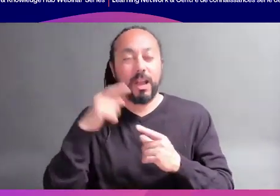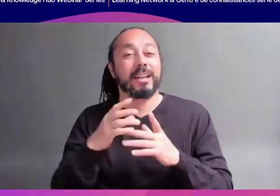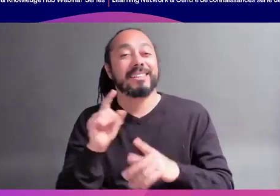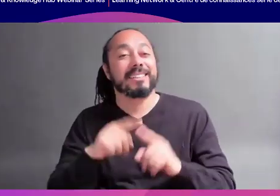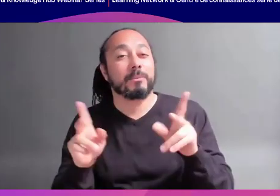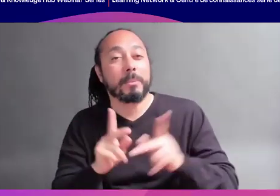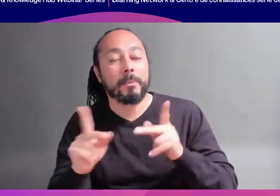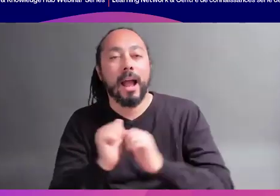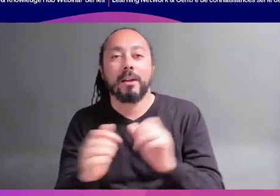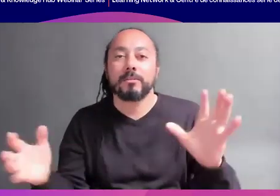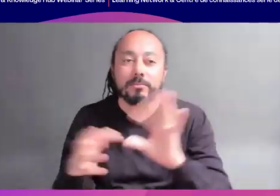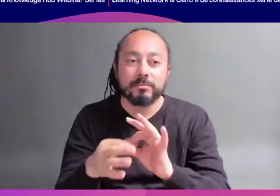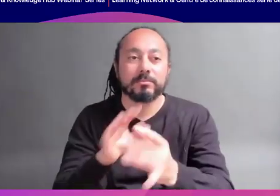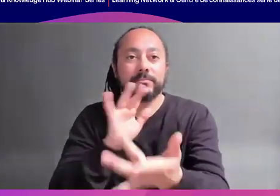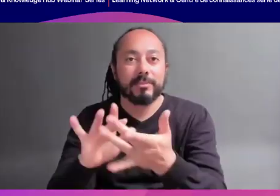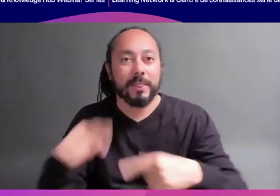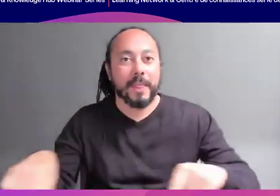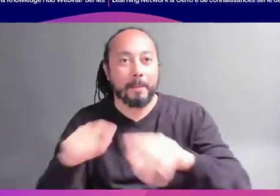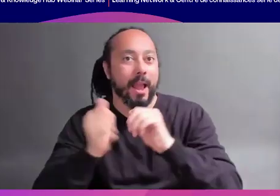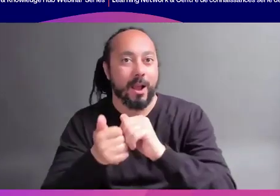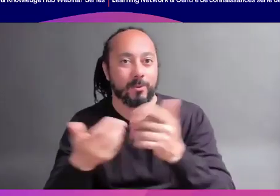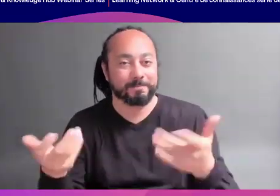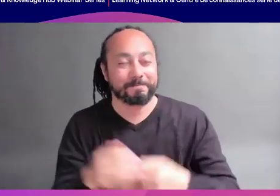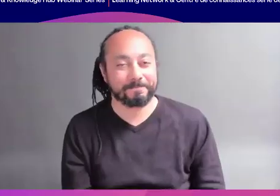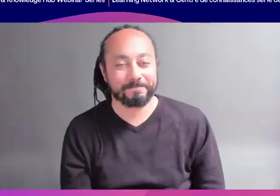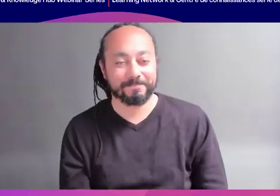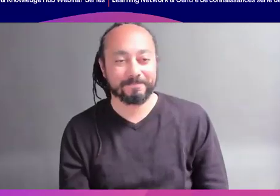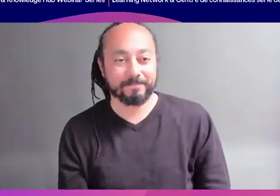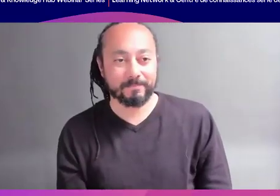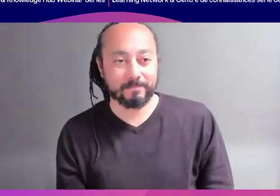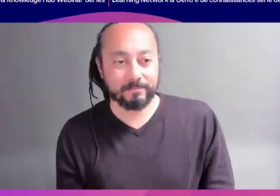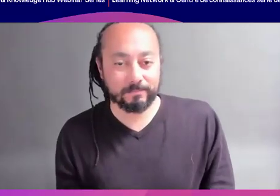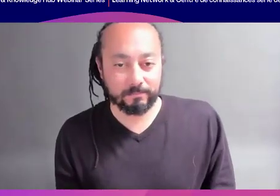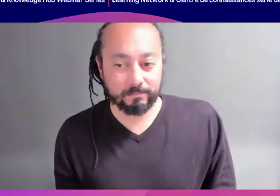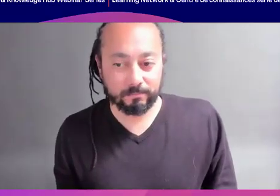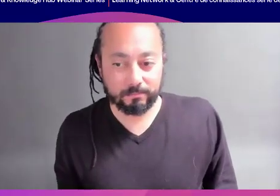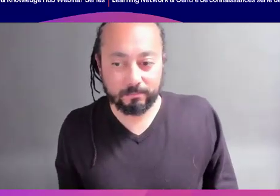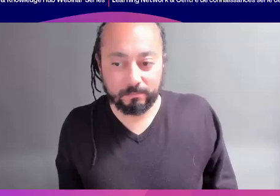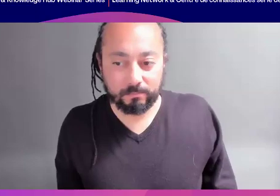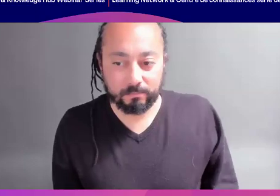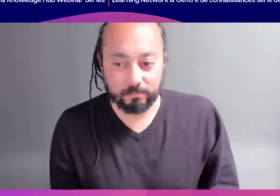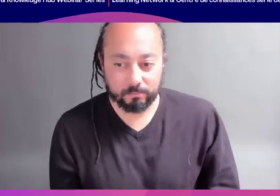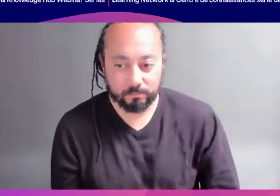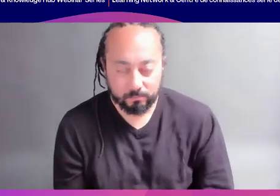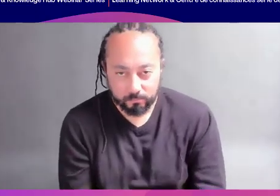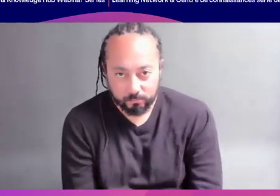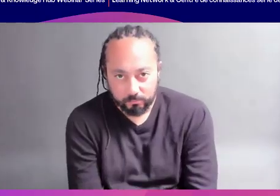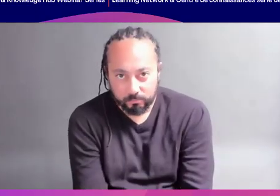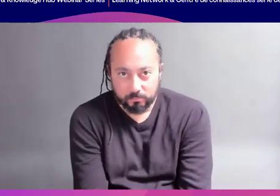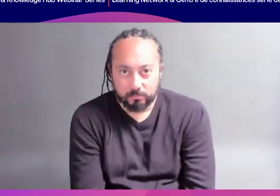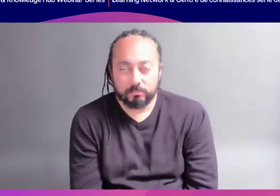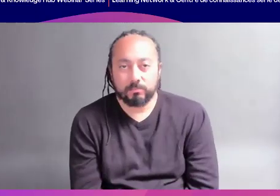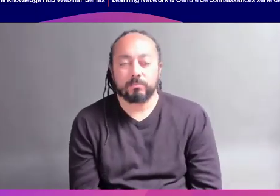do you connect them and how do you reach them. But I'm going to stick with you because my next question really is about